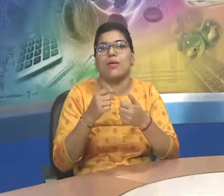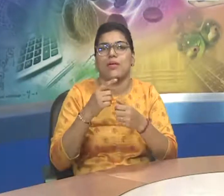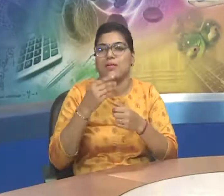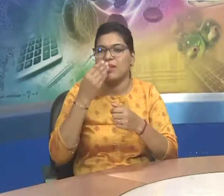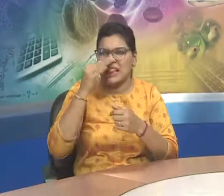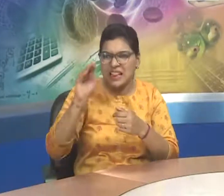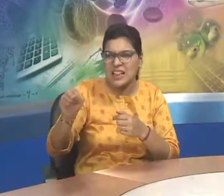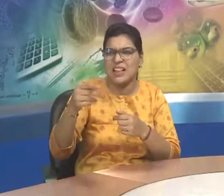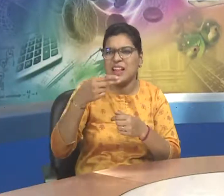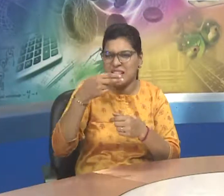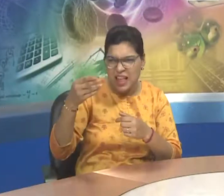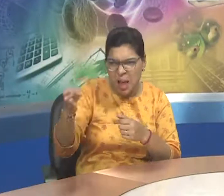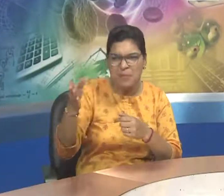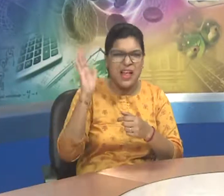society.